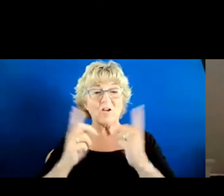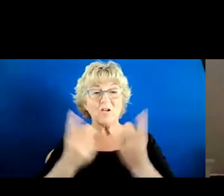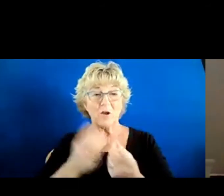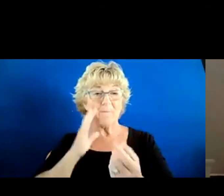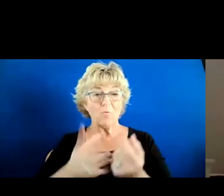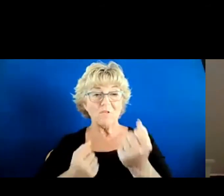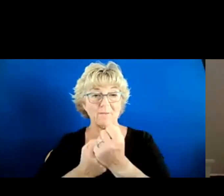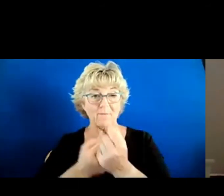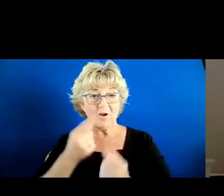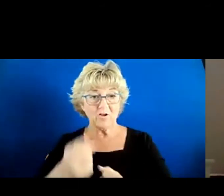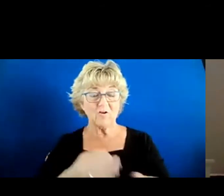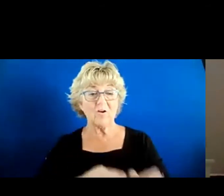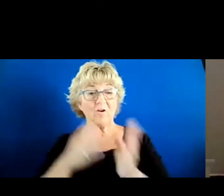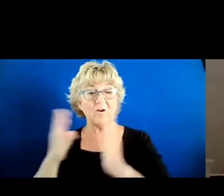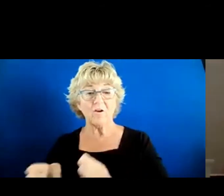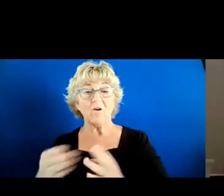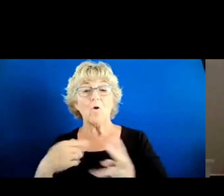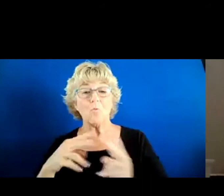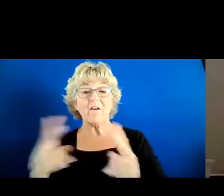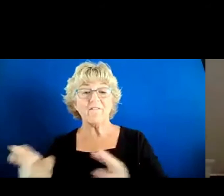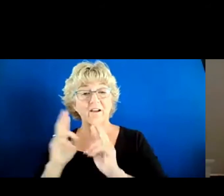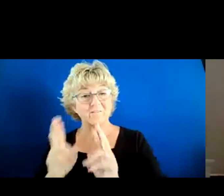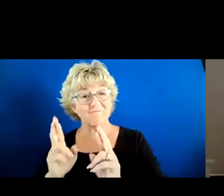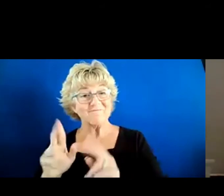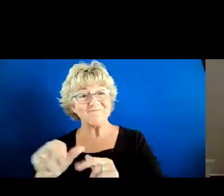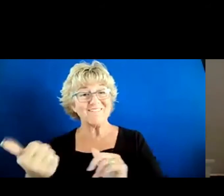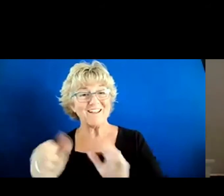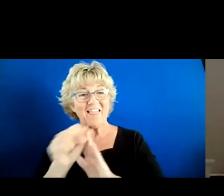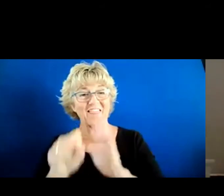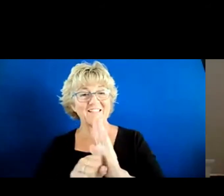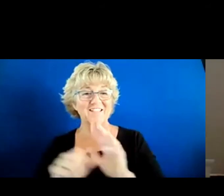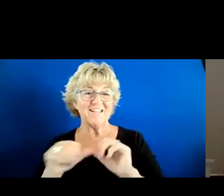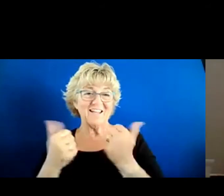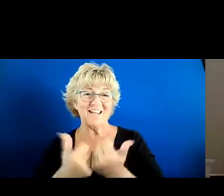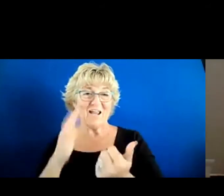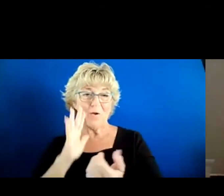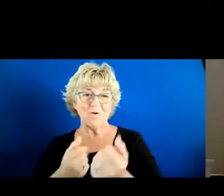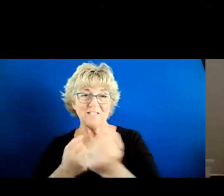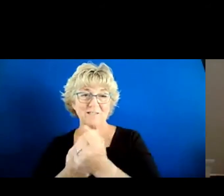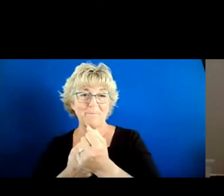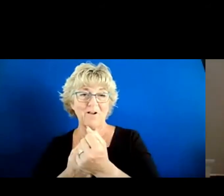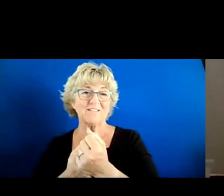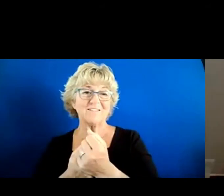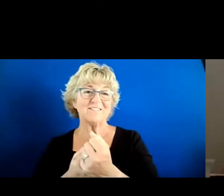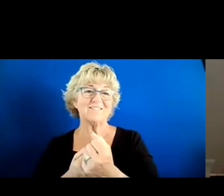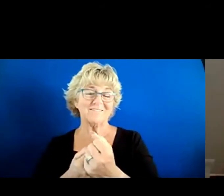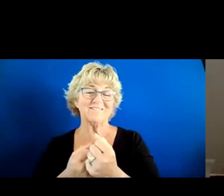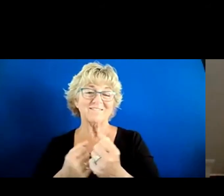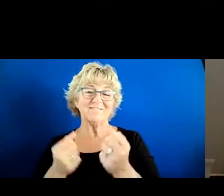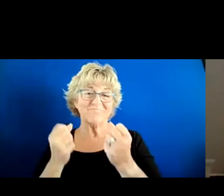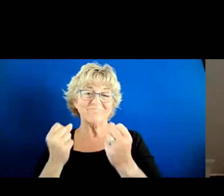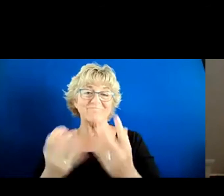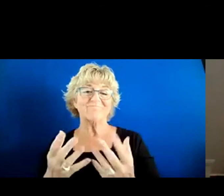you. And we're very hopeful that other departments will sponsor many employees to come and